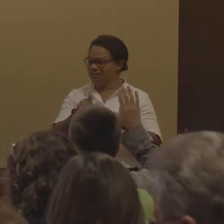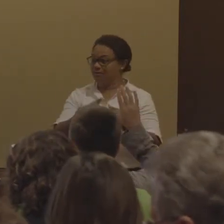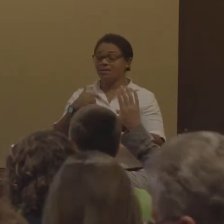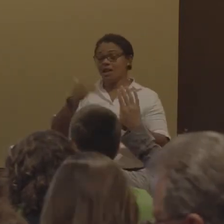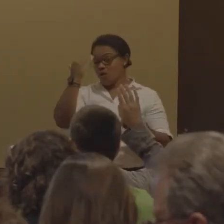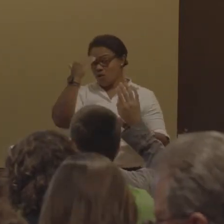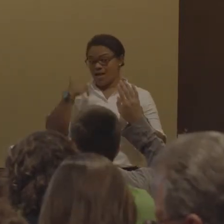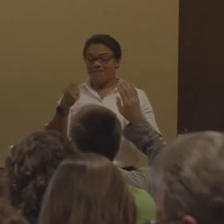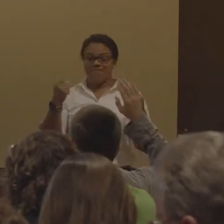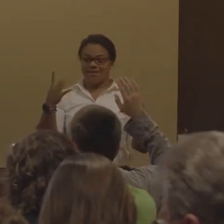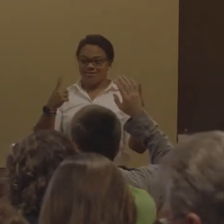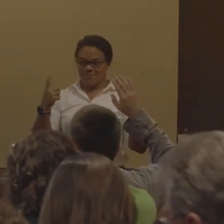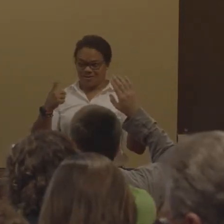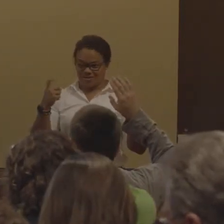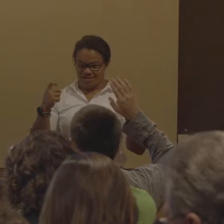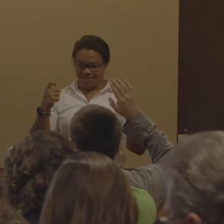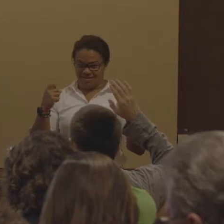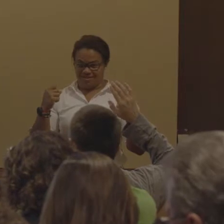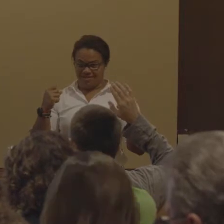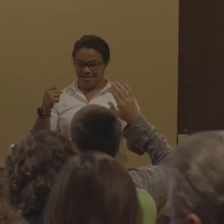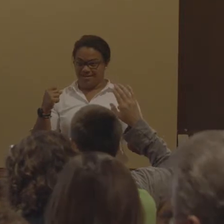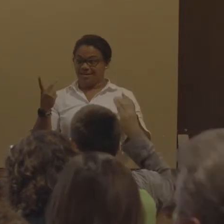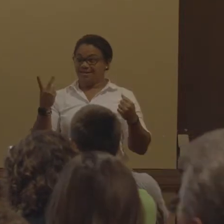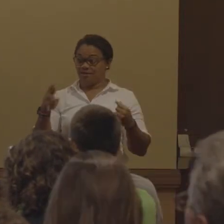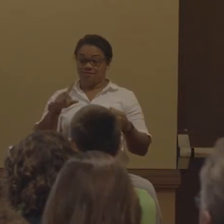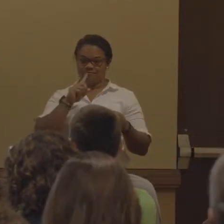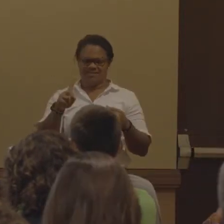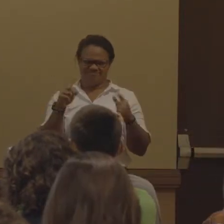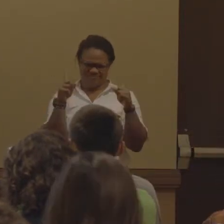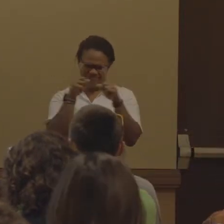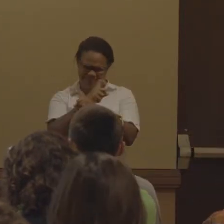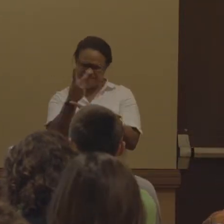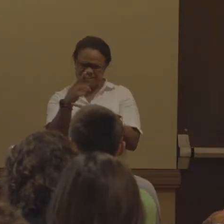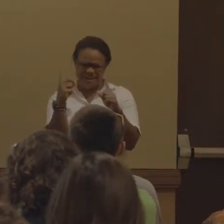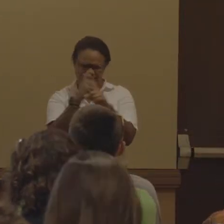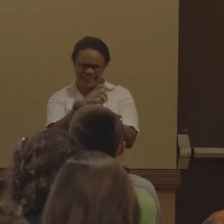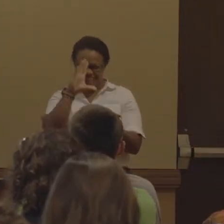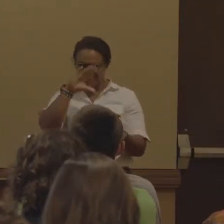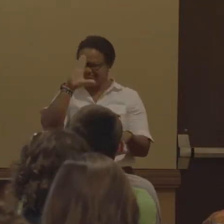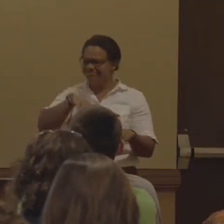So I know we have lots of questions, because VR is very complicated, I will tell you all this.